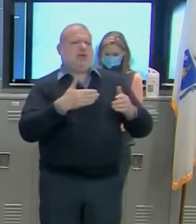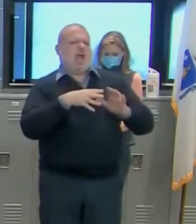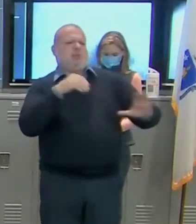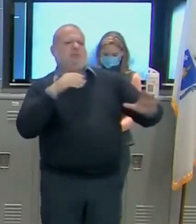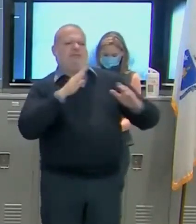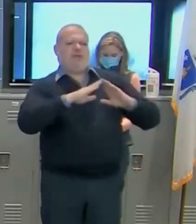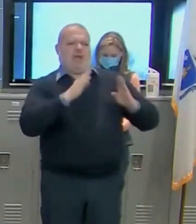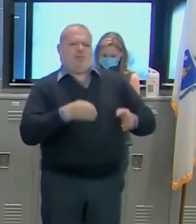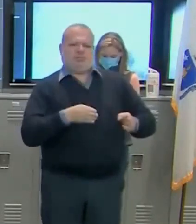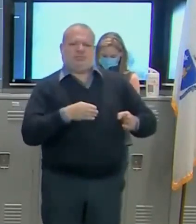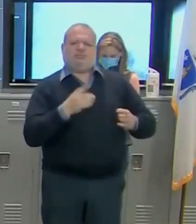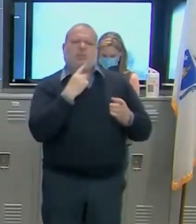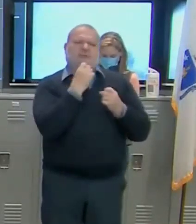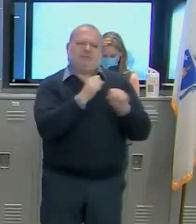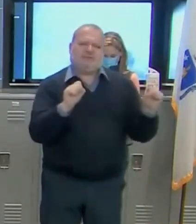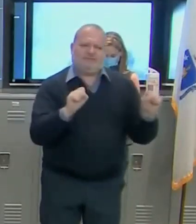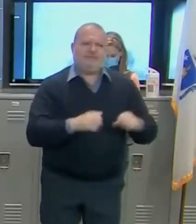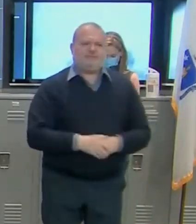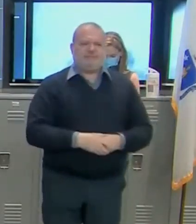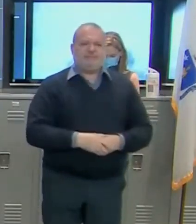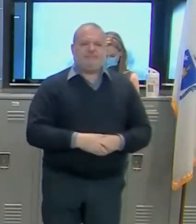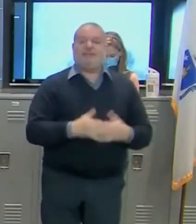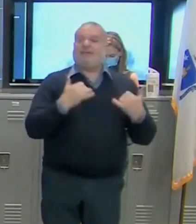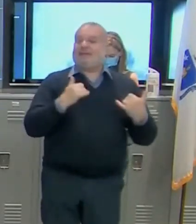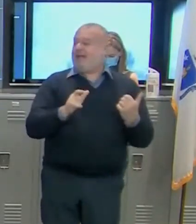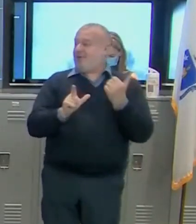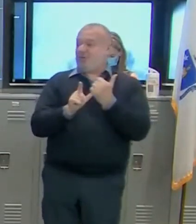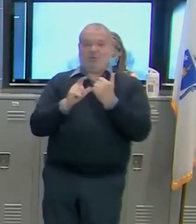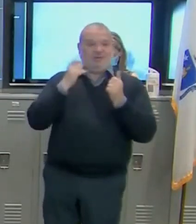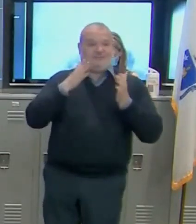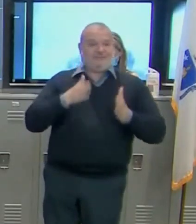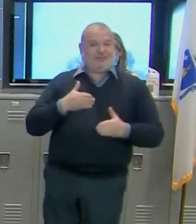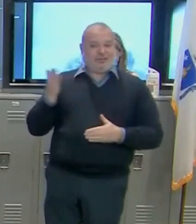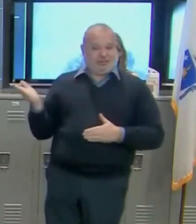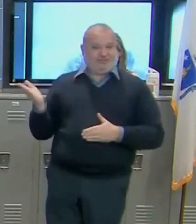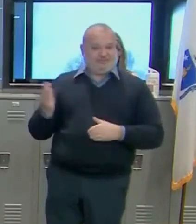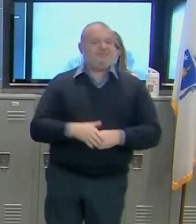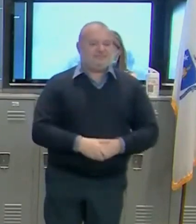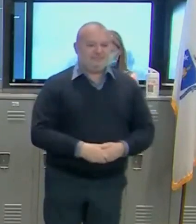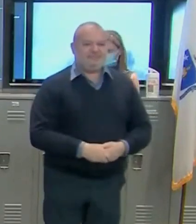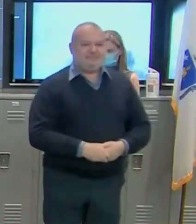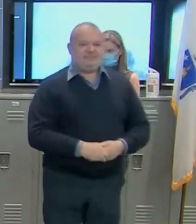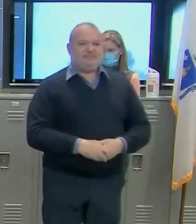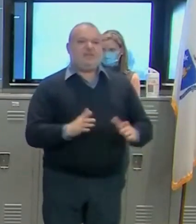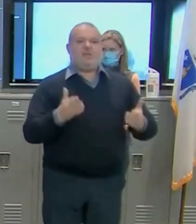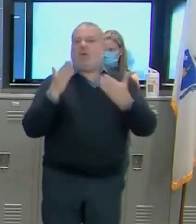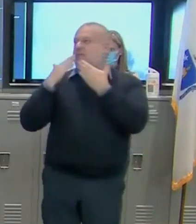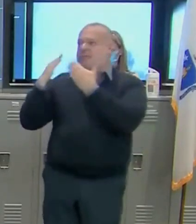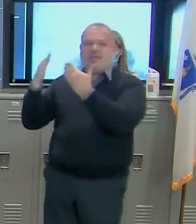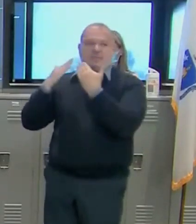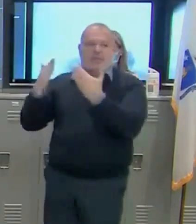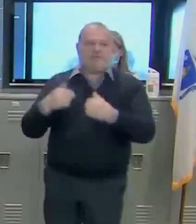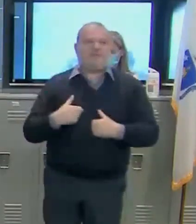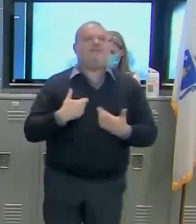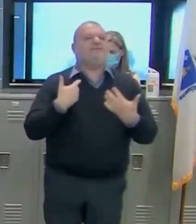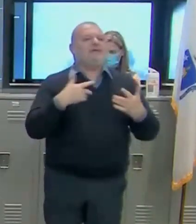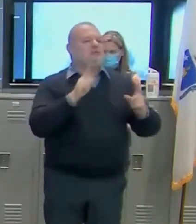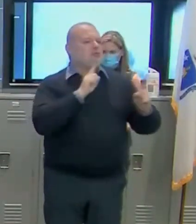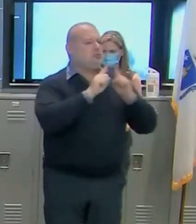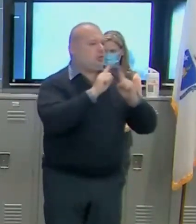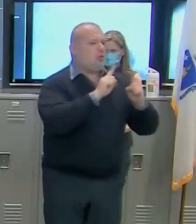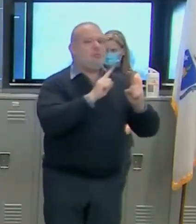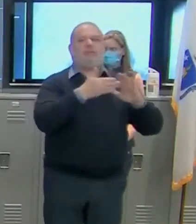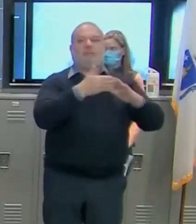Thank you, Governor, and good evening, everyone. I've been, as the Governor said, talking with municipal leaders over the course of the